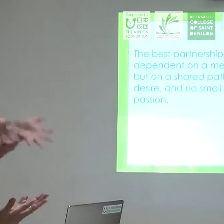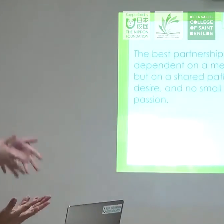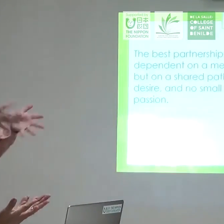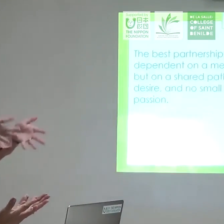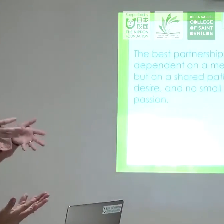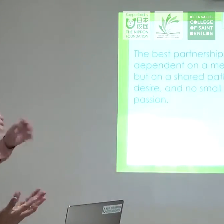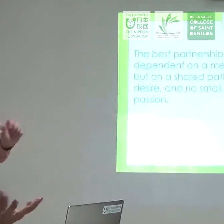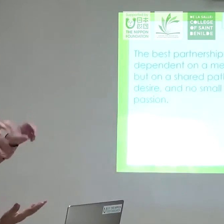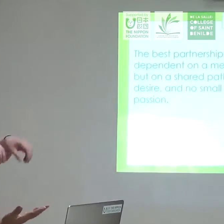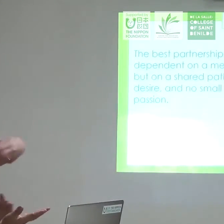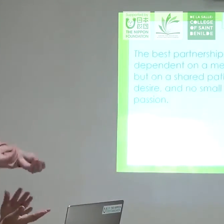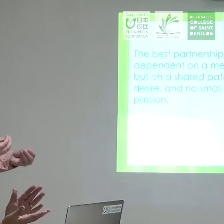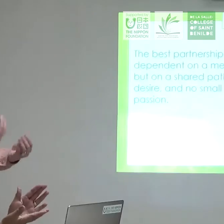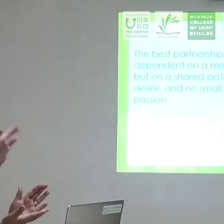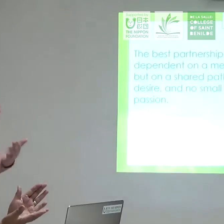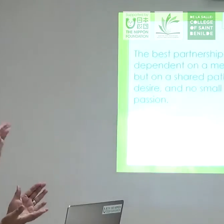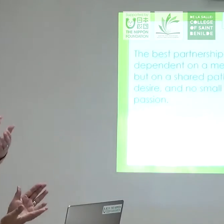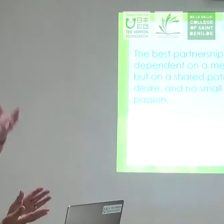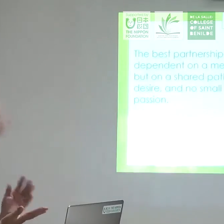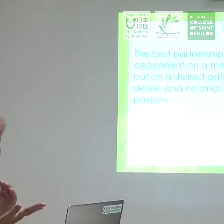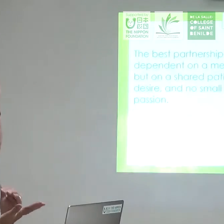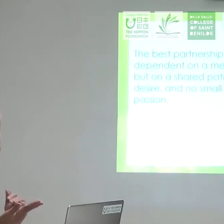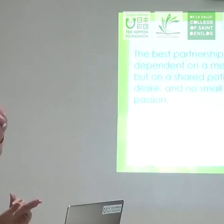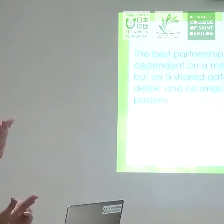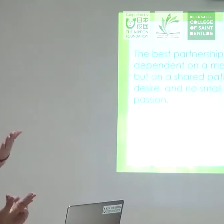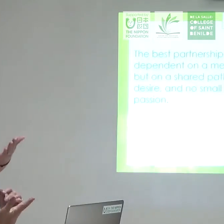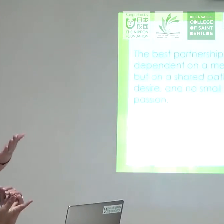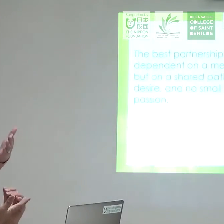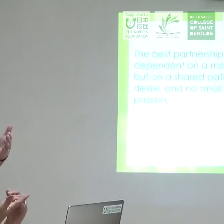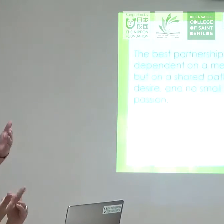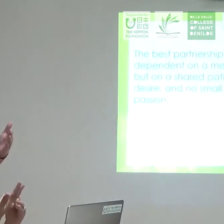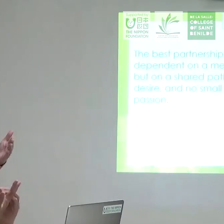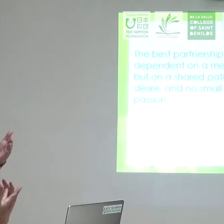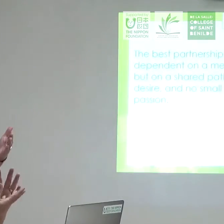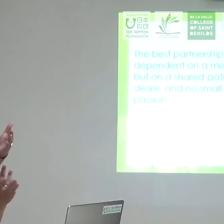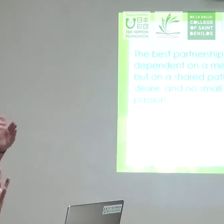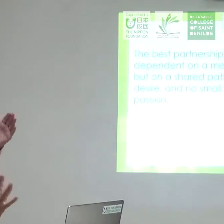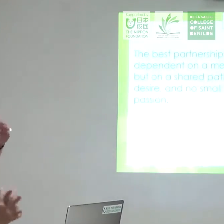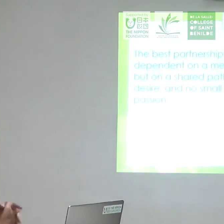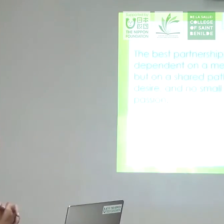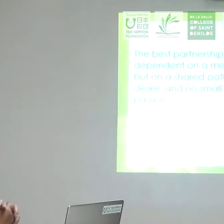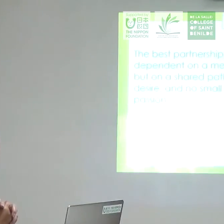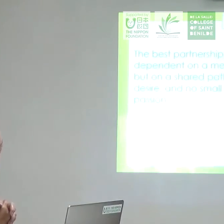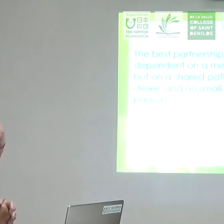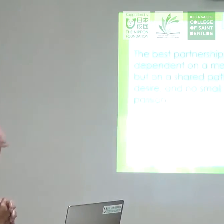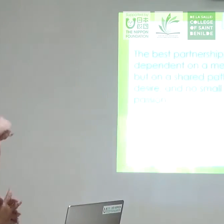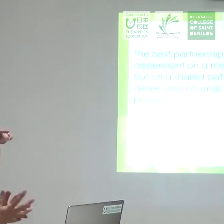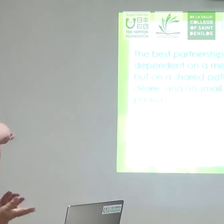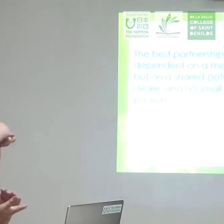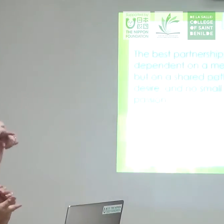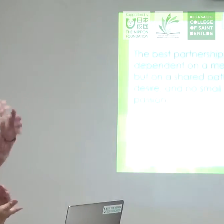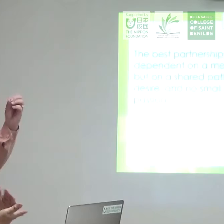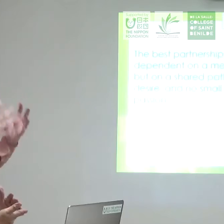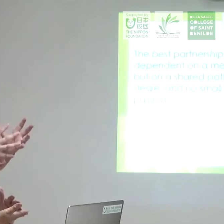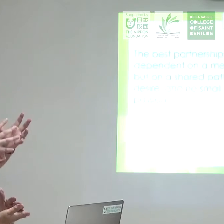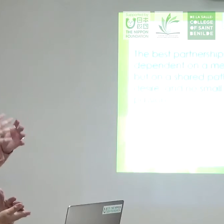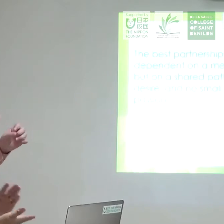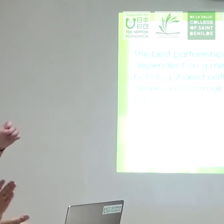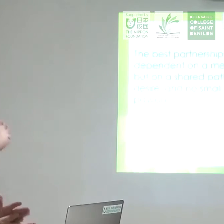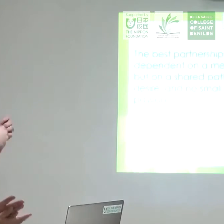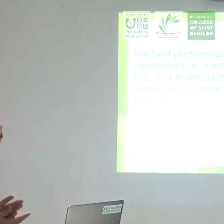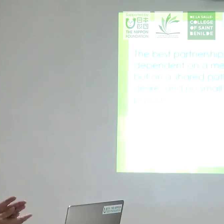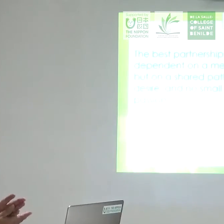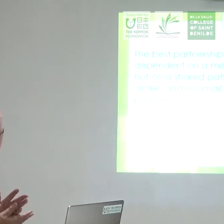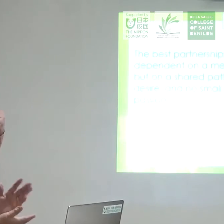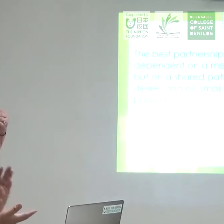and methods. Diba, marami tayong teaching strategies, inductive, deductive, at ano na lang. So, teach them